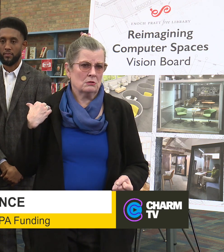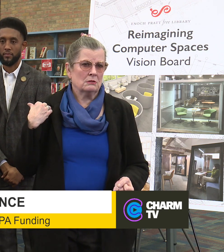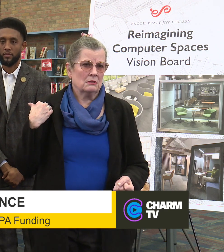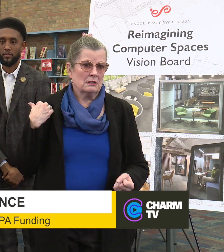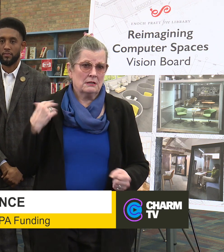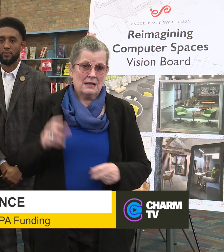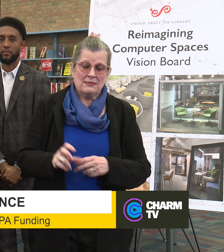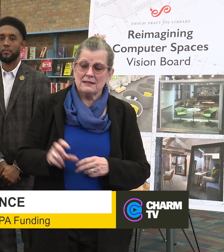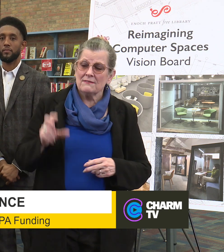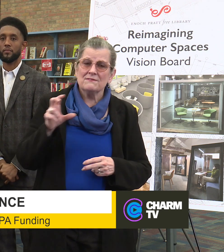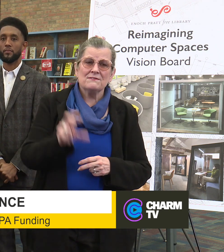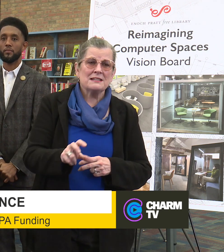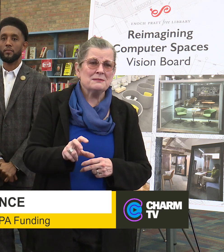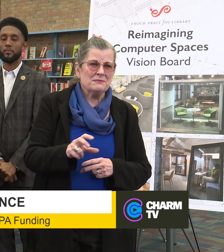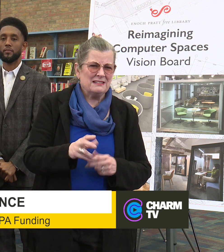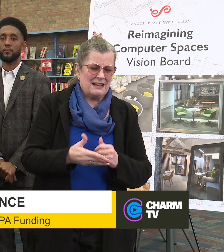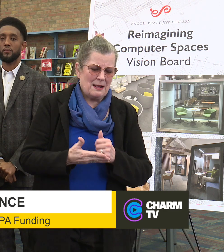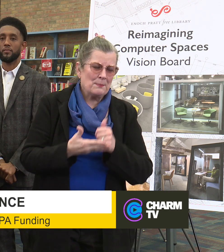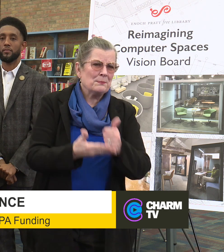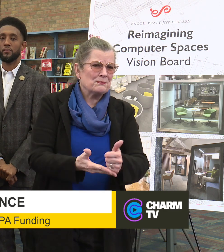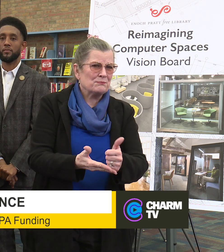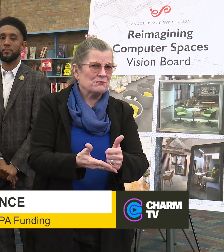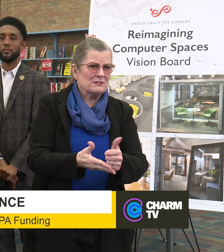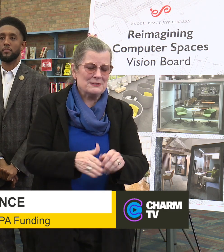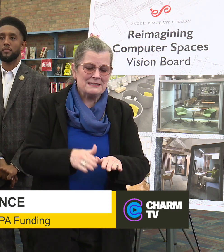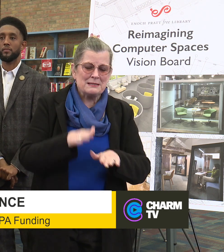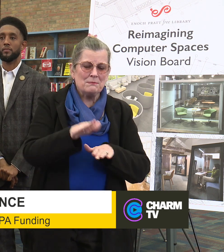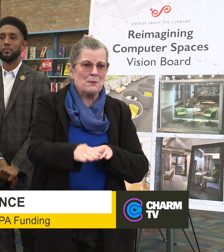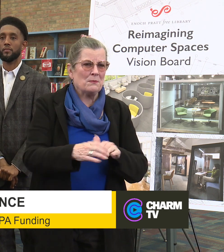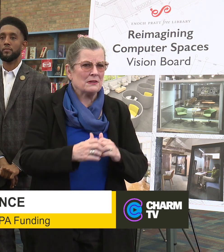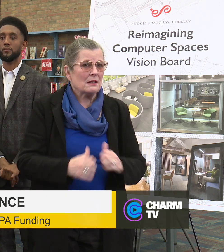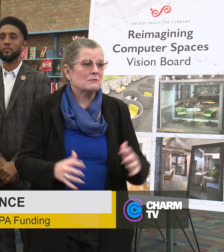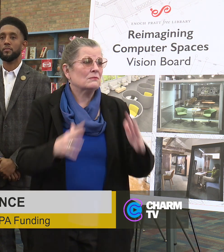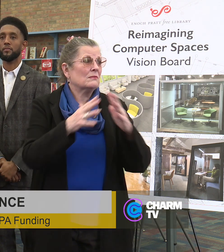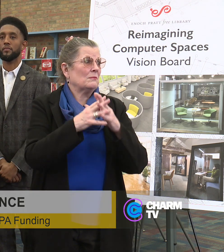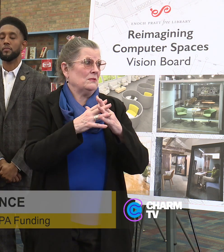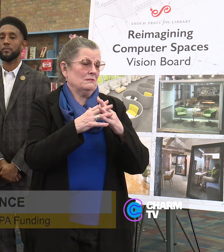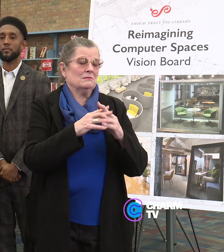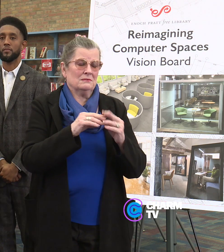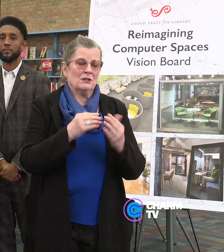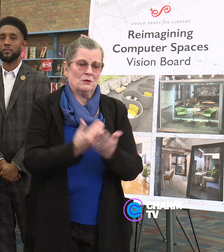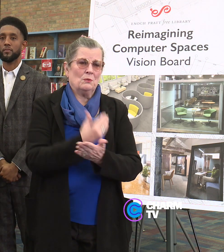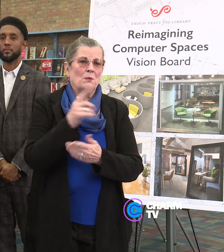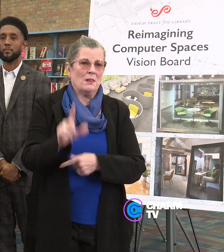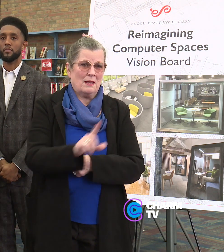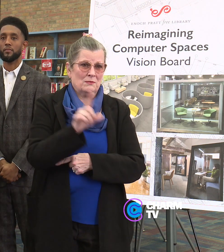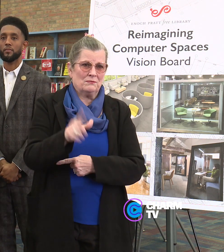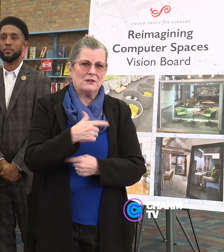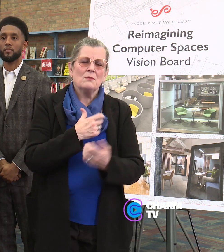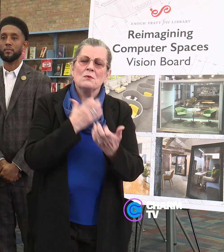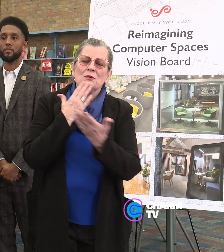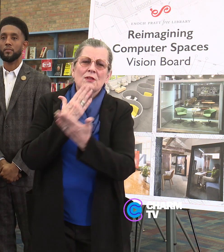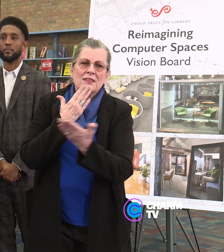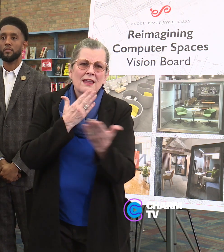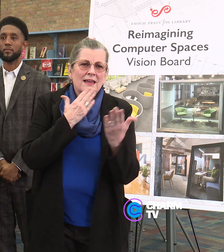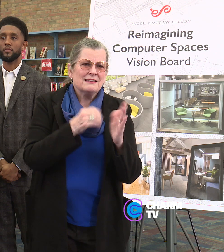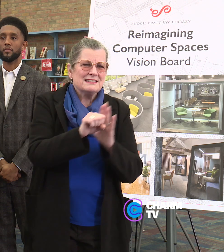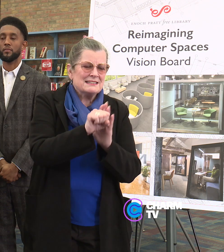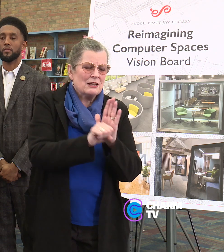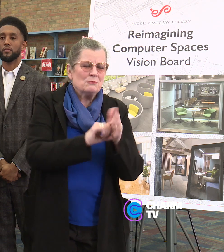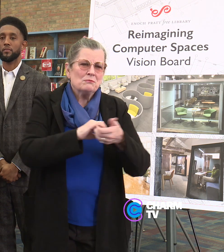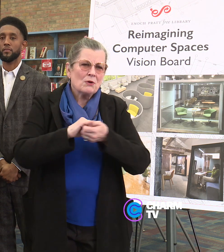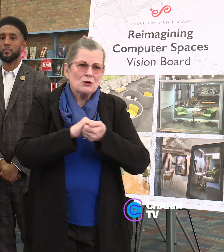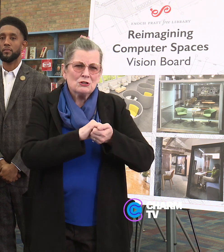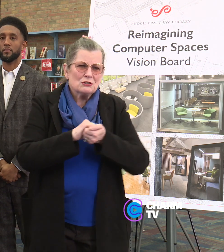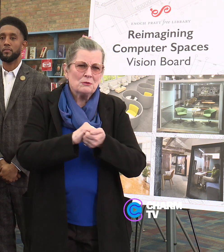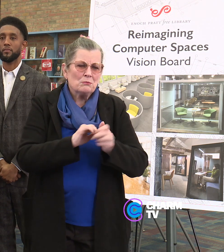one step closer to making that new library a reality. I want to thank our state partners who've been pushing this